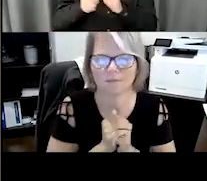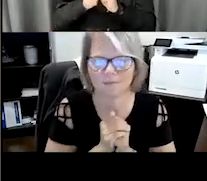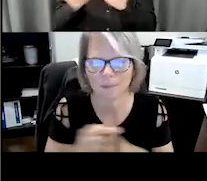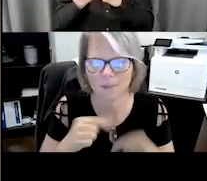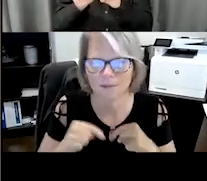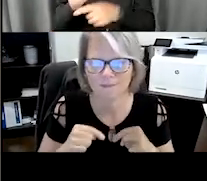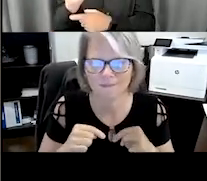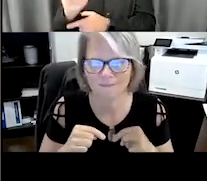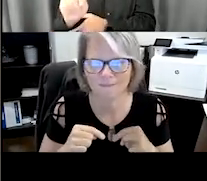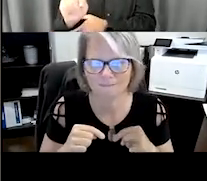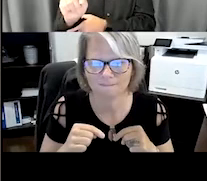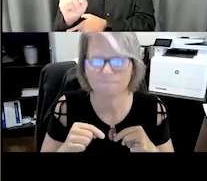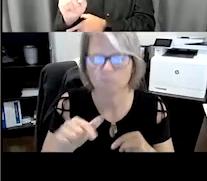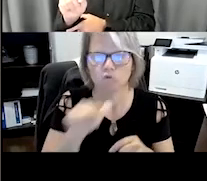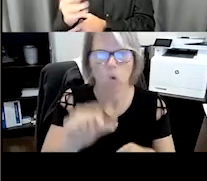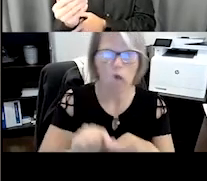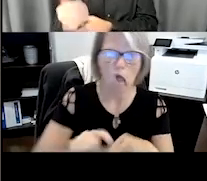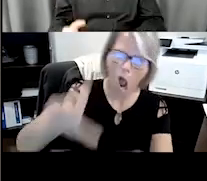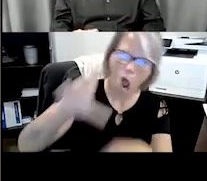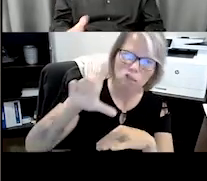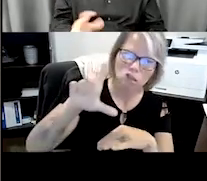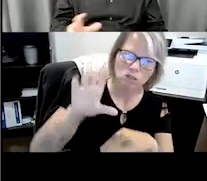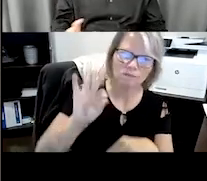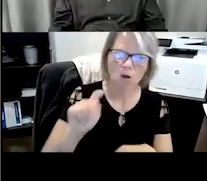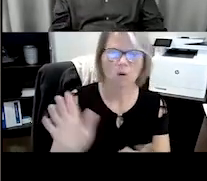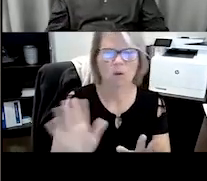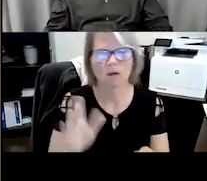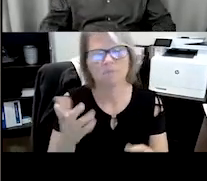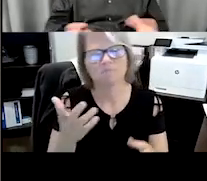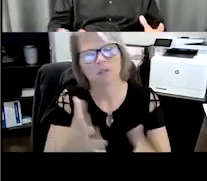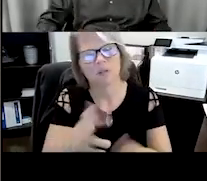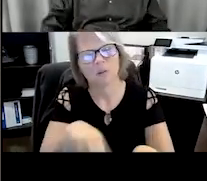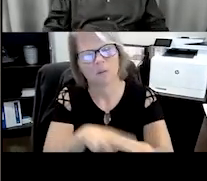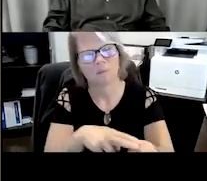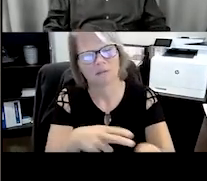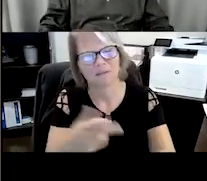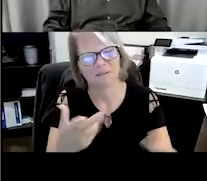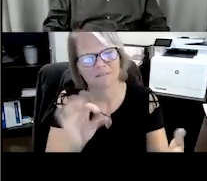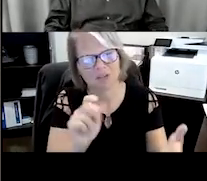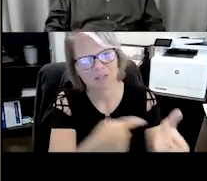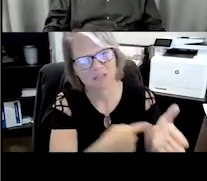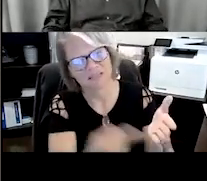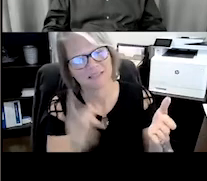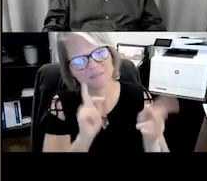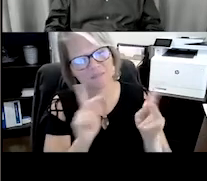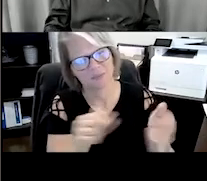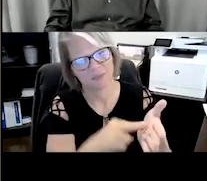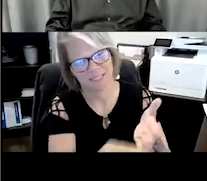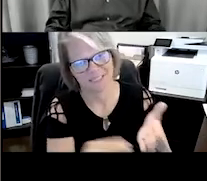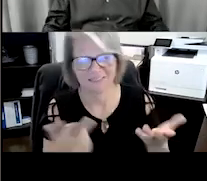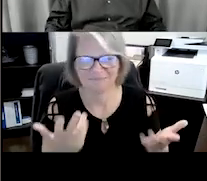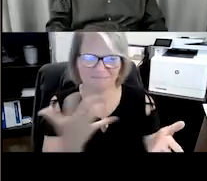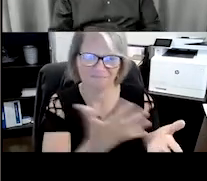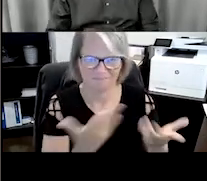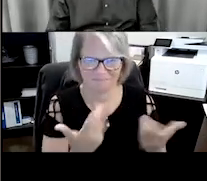to change the size of the font so that it's a little bit easier. It doesn't make it huge. It will you kind of don't want to